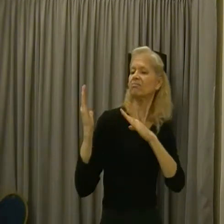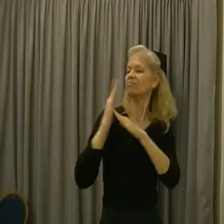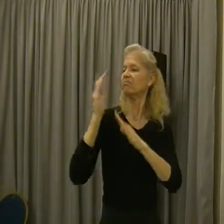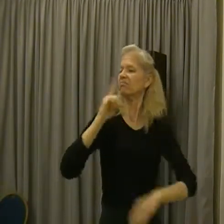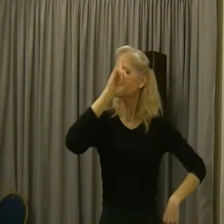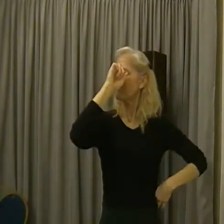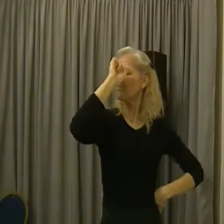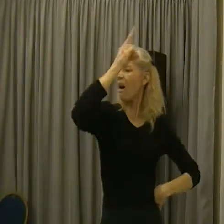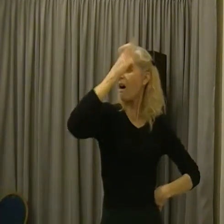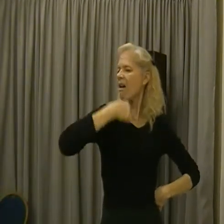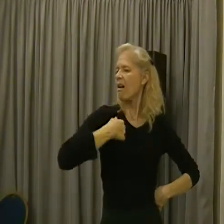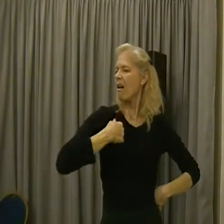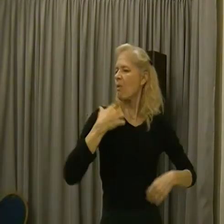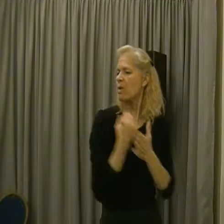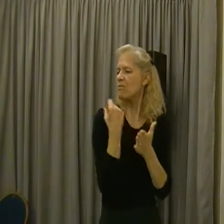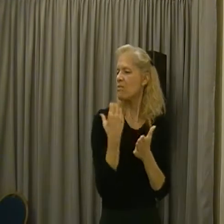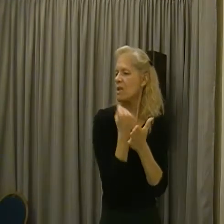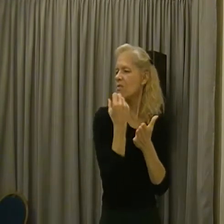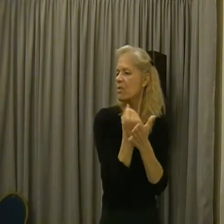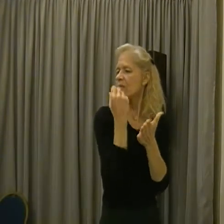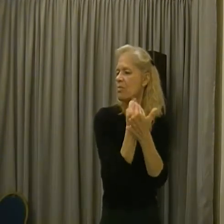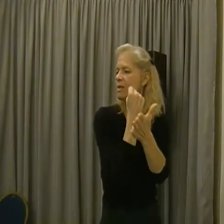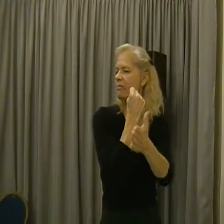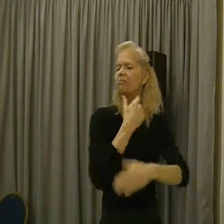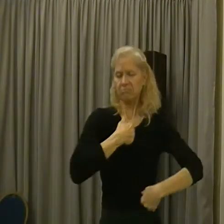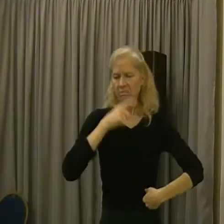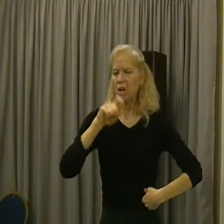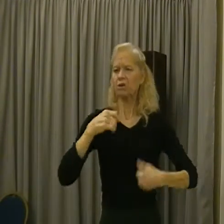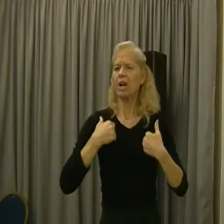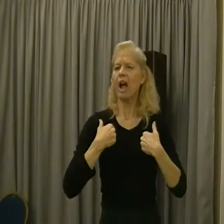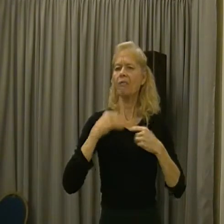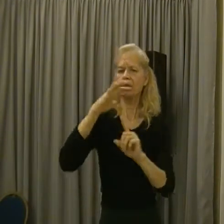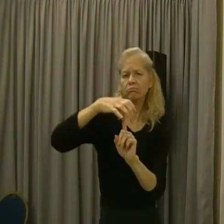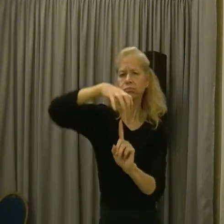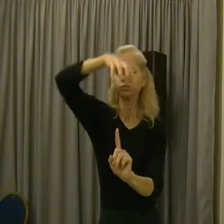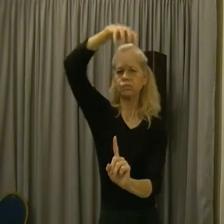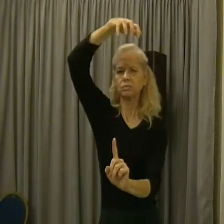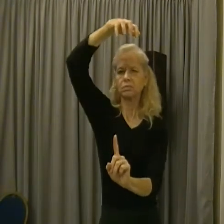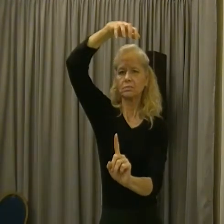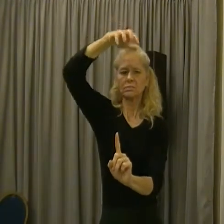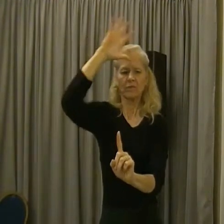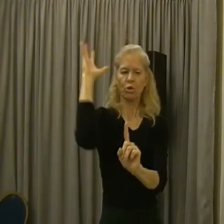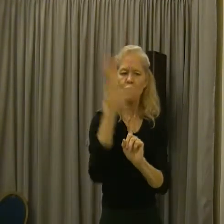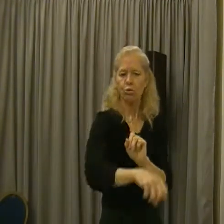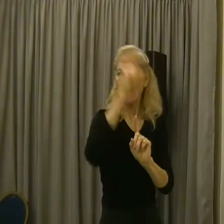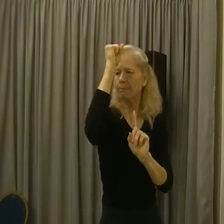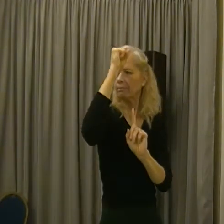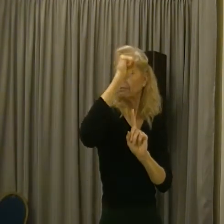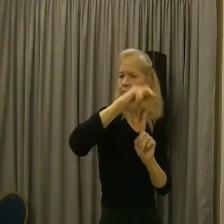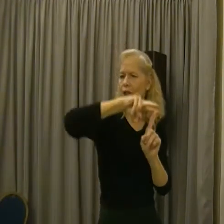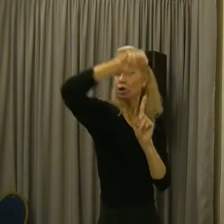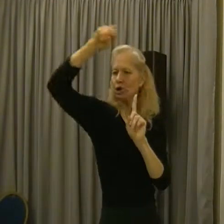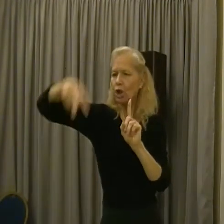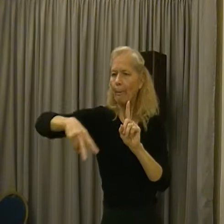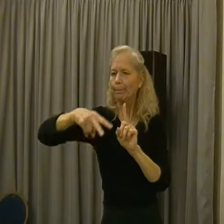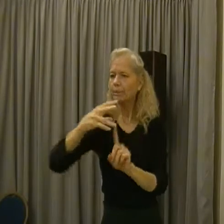get one." He grabs one, jumps out too. The preacher went to the little